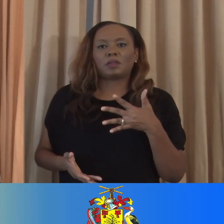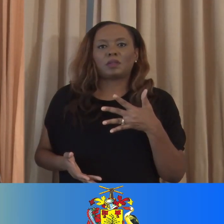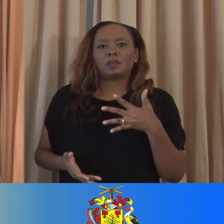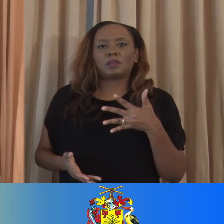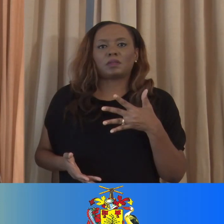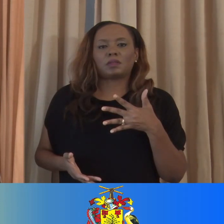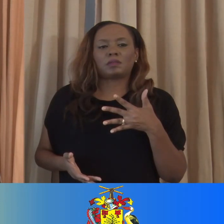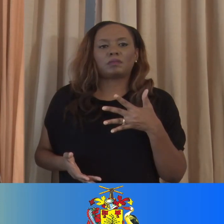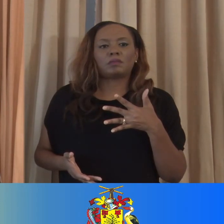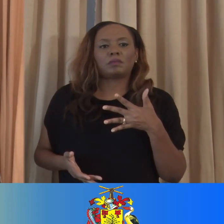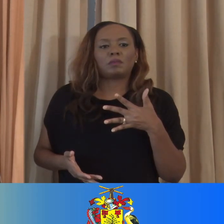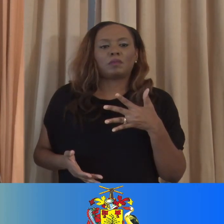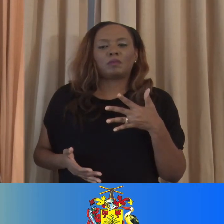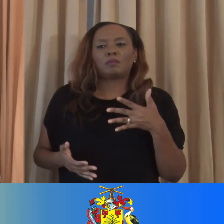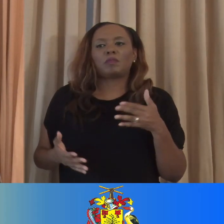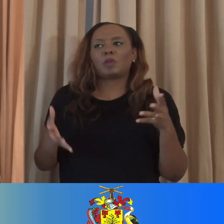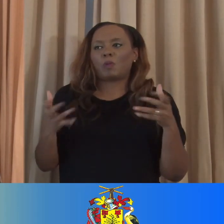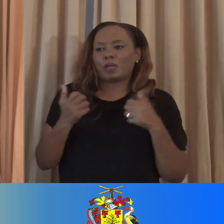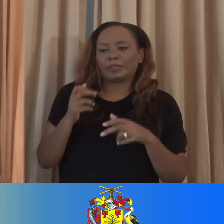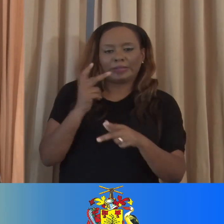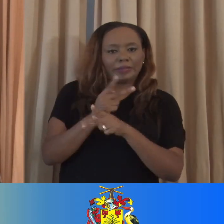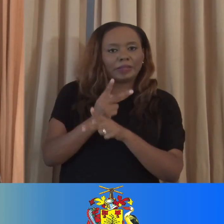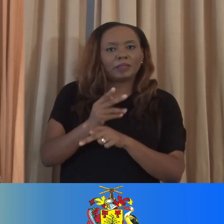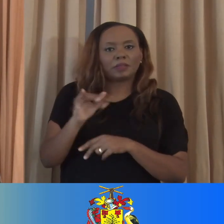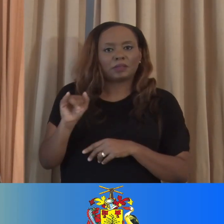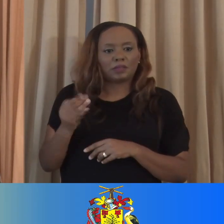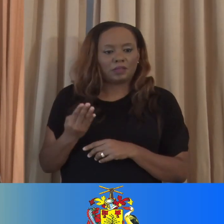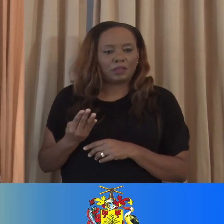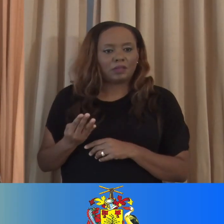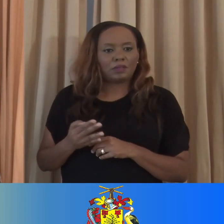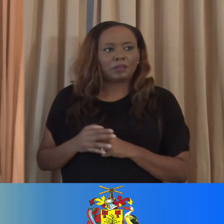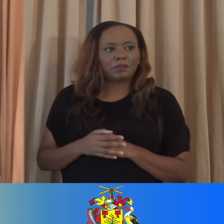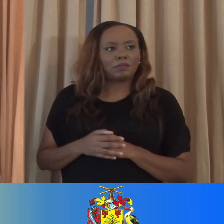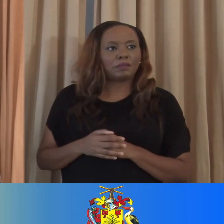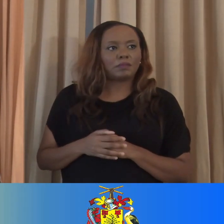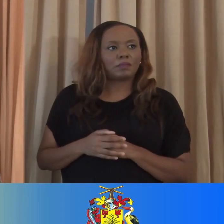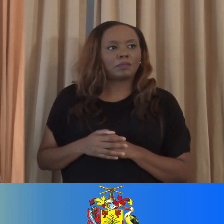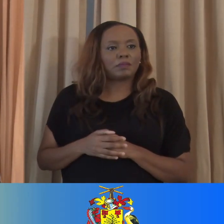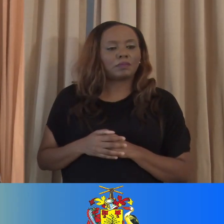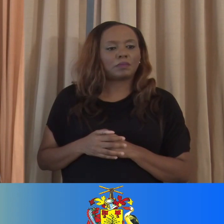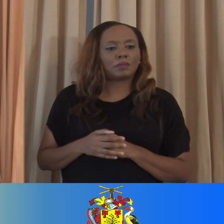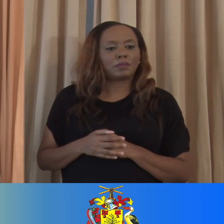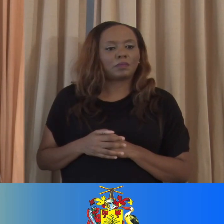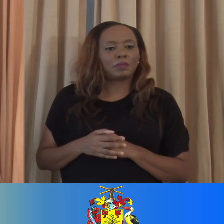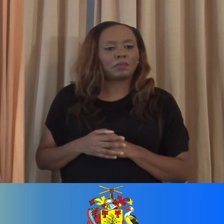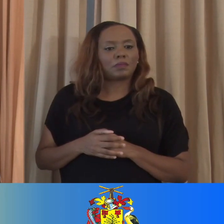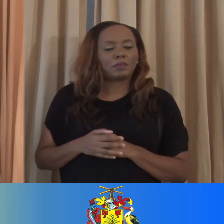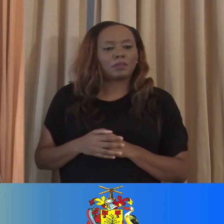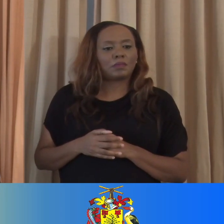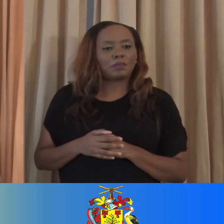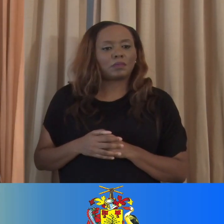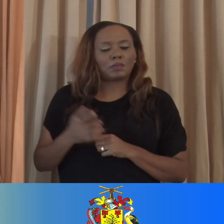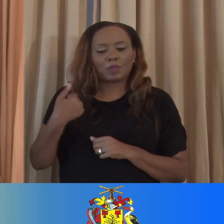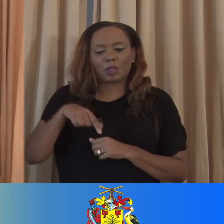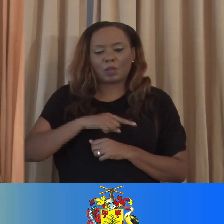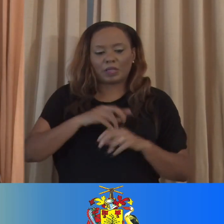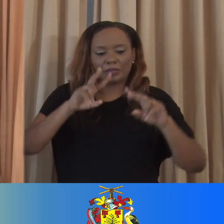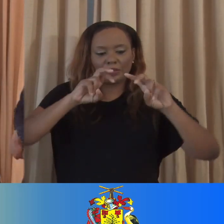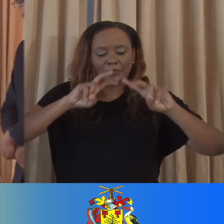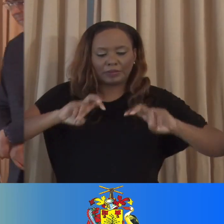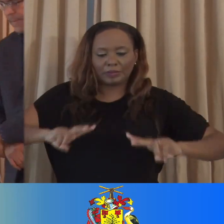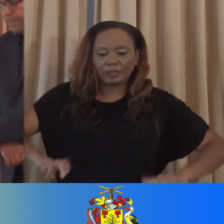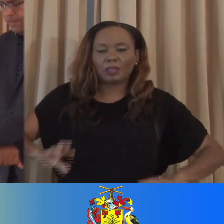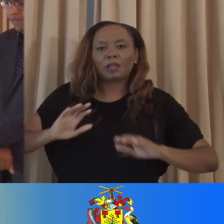to no displacement. In terms of our concessionaires, we're examining how we